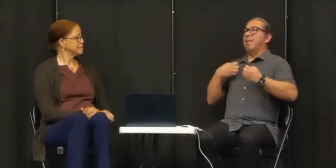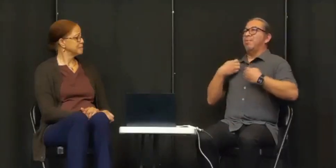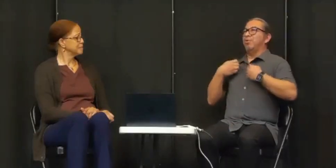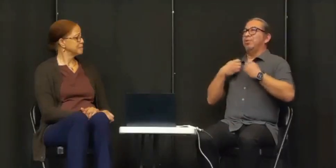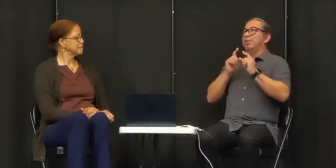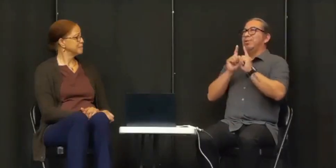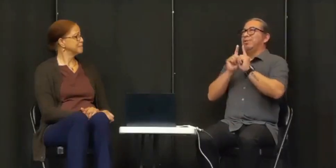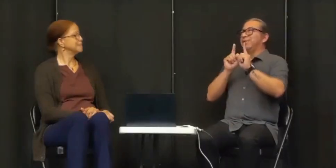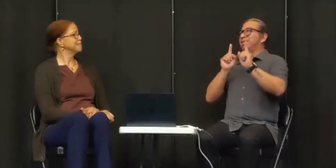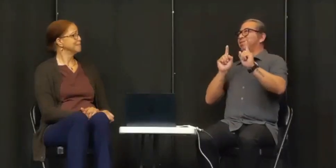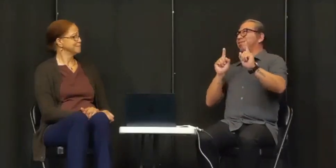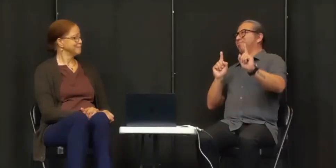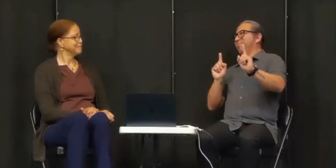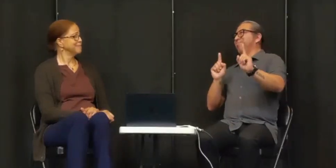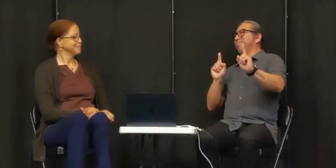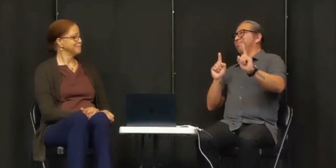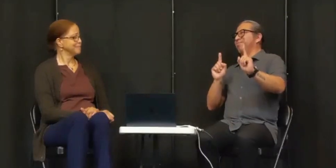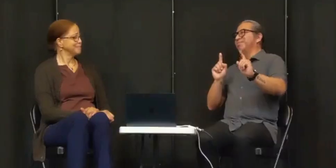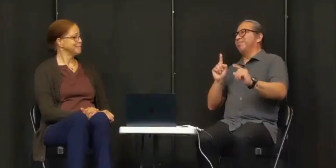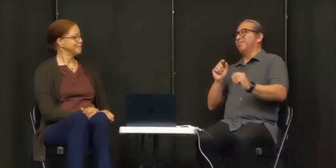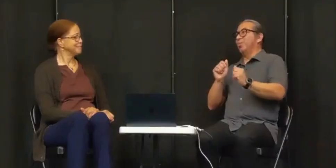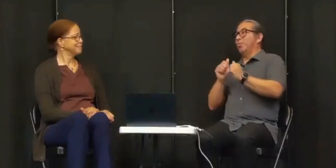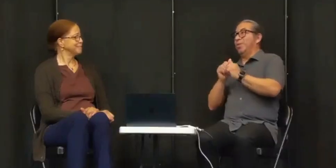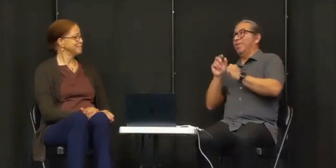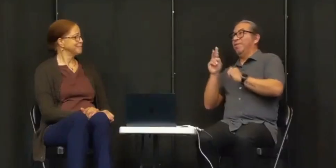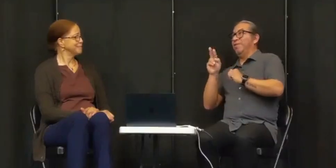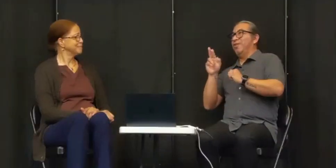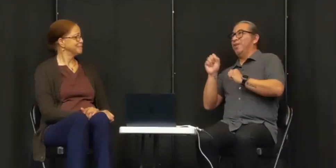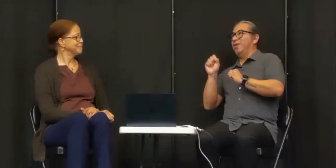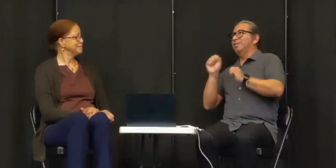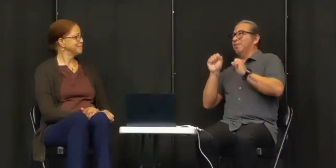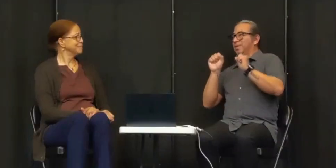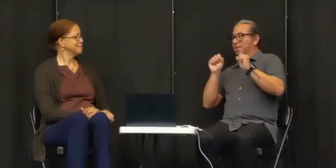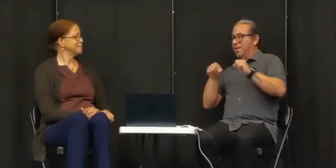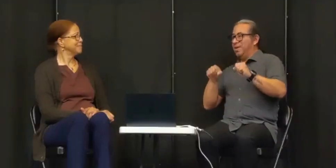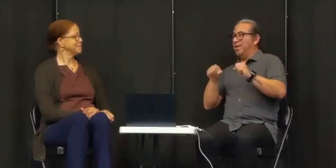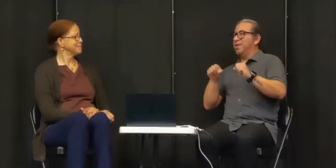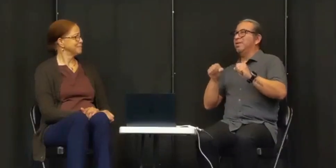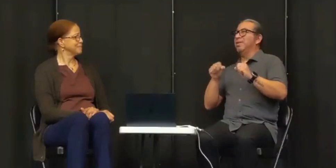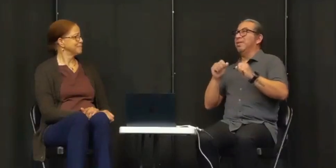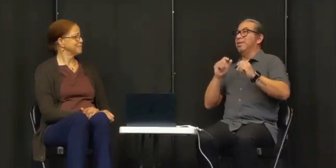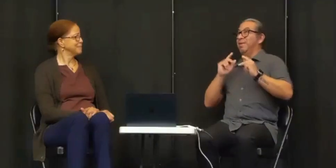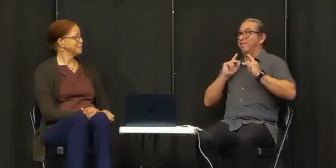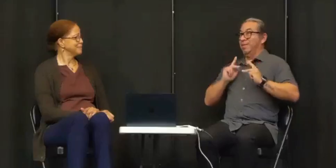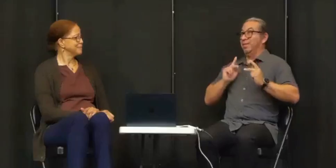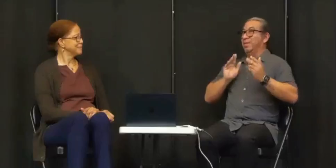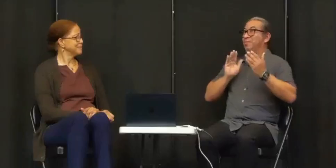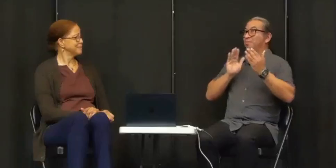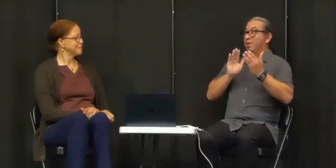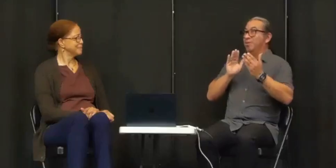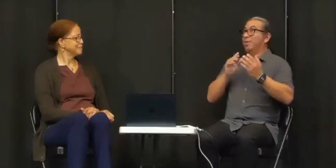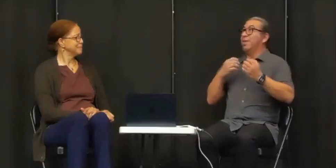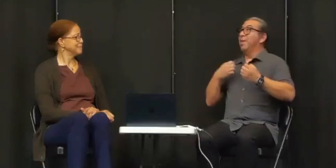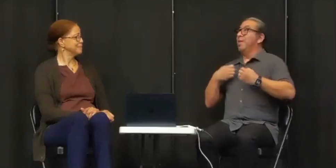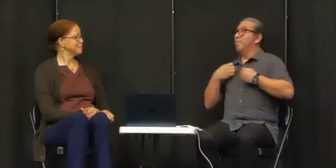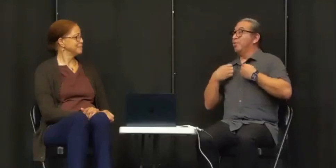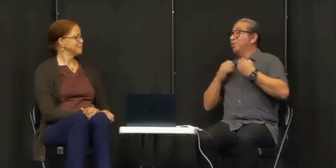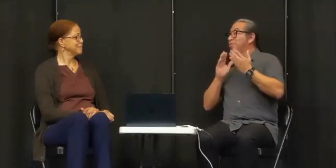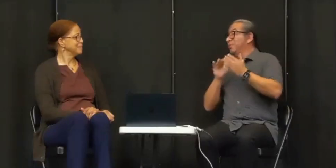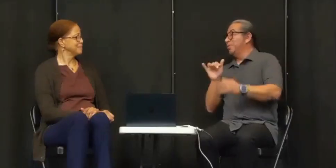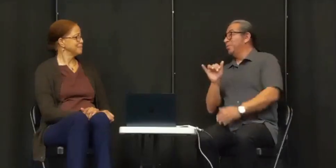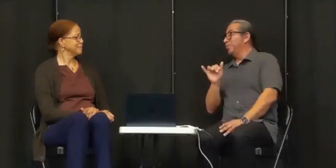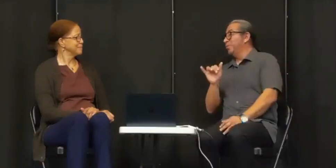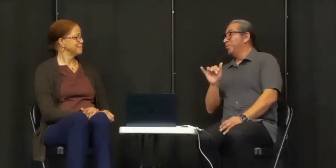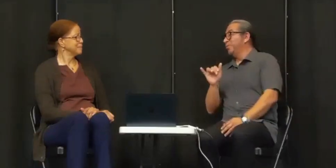physical approach to them, but the emotional distance. You know, I can be emotionally close. I can't be emotionally close to them. It can be physical